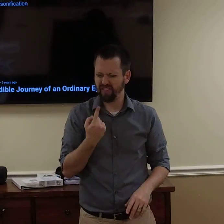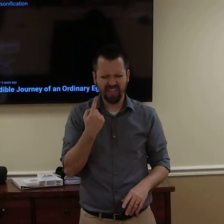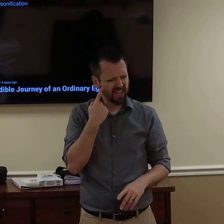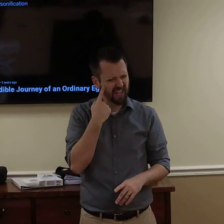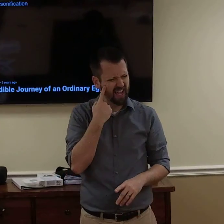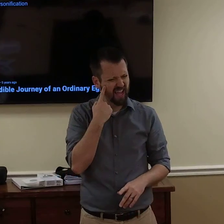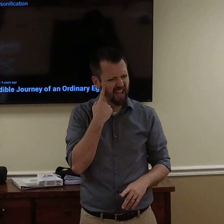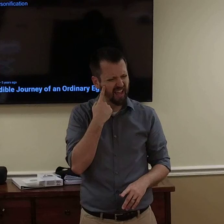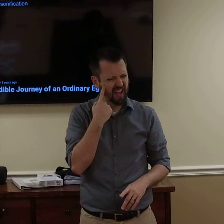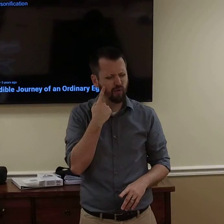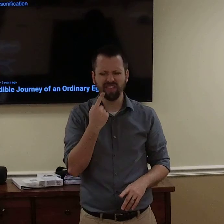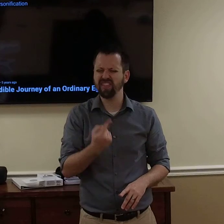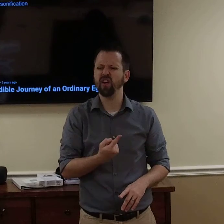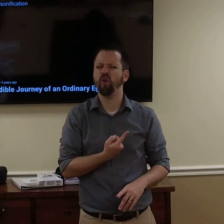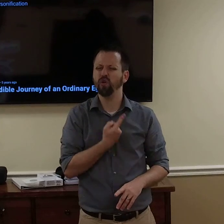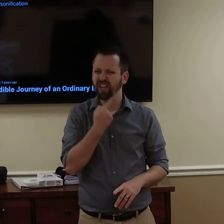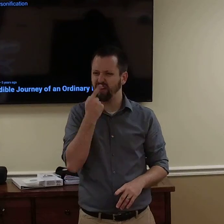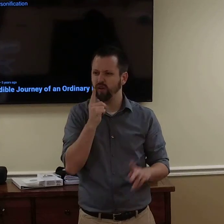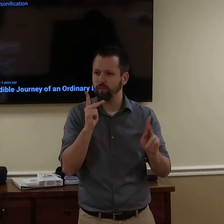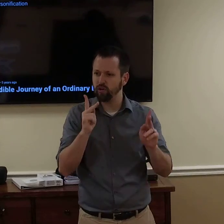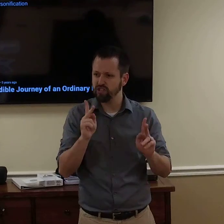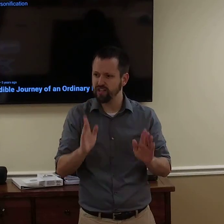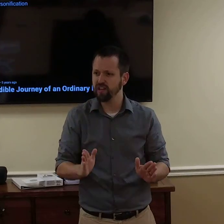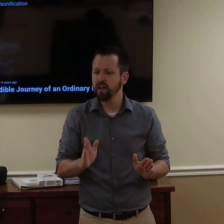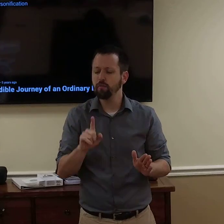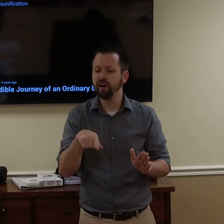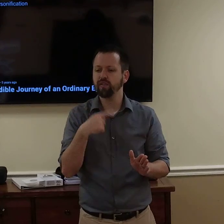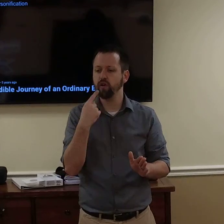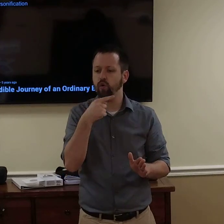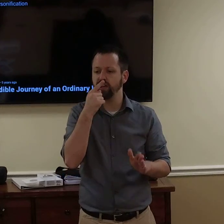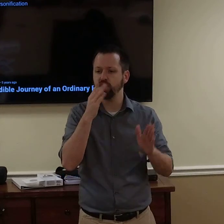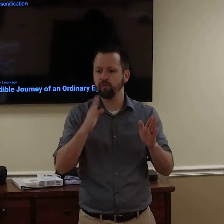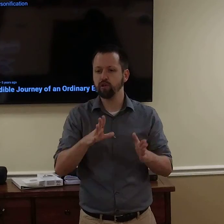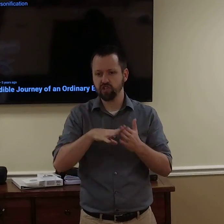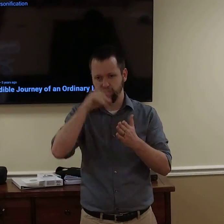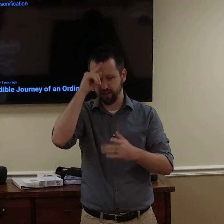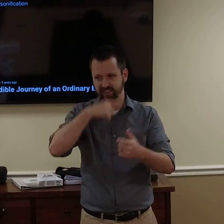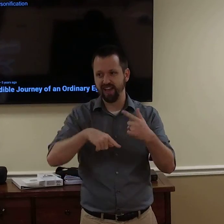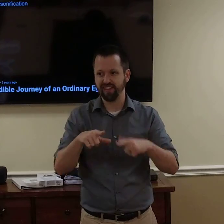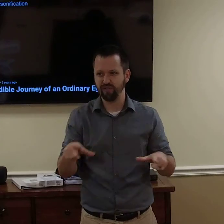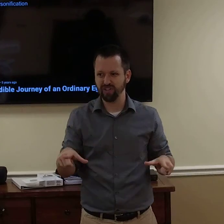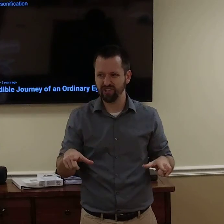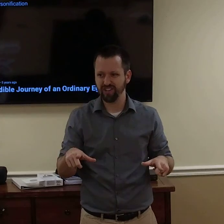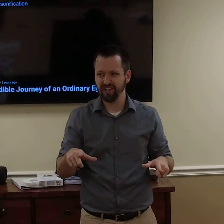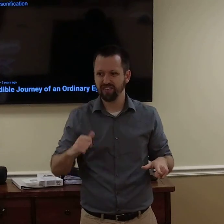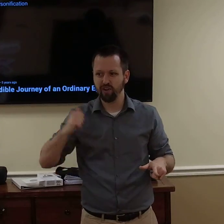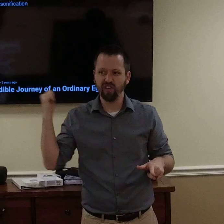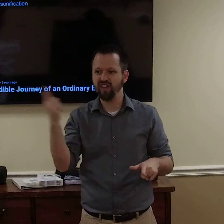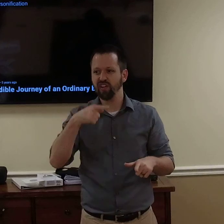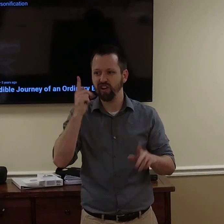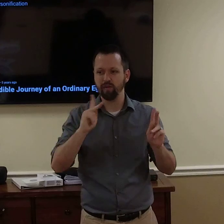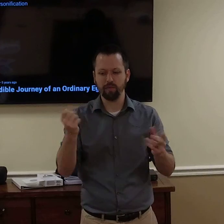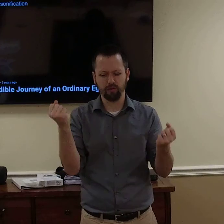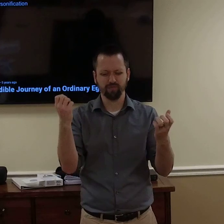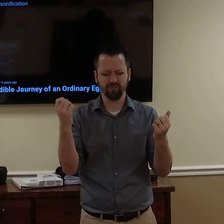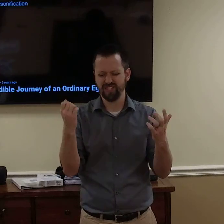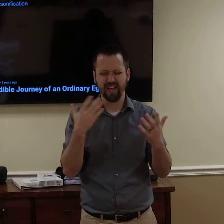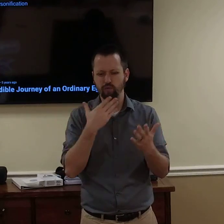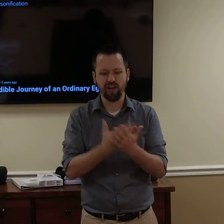think I wasn't the only hearing person, but I was the only hearing person learning sign language. So all the other hearing people signed well.